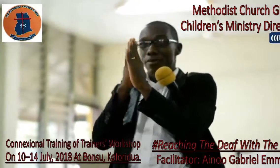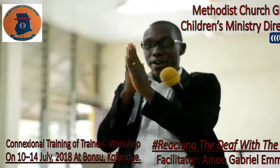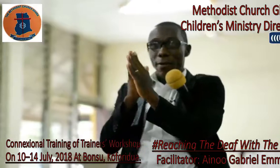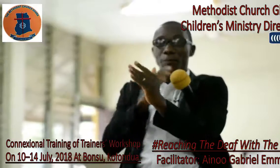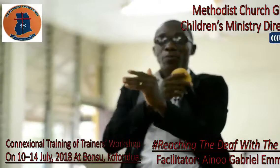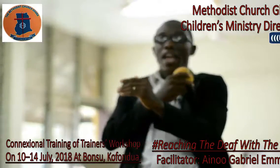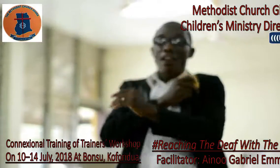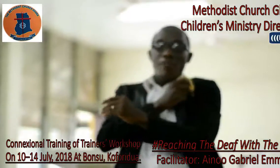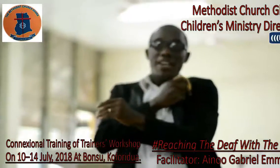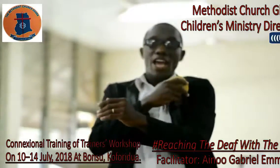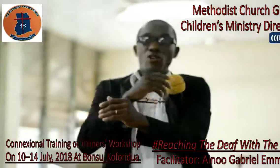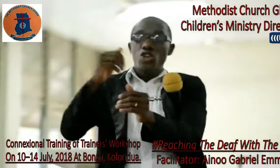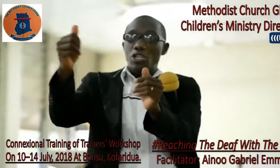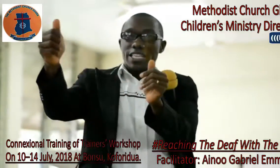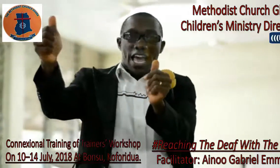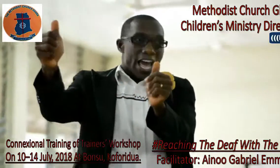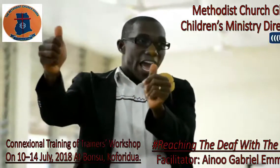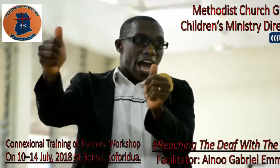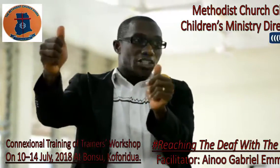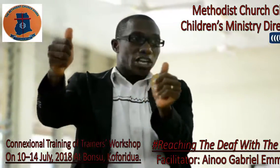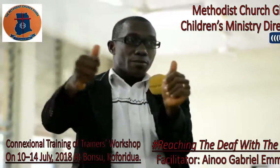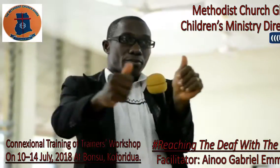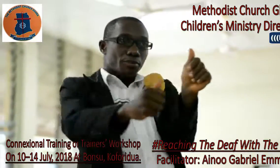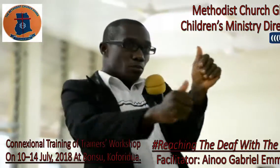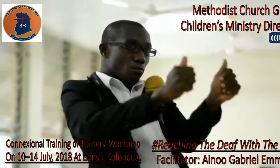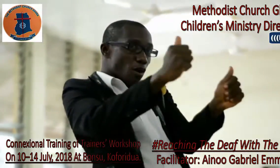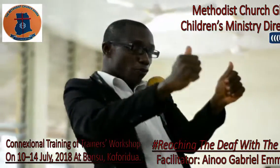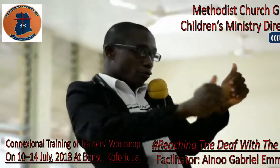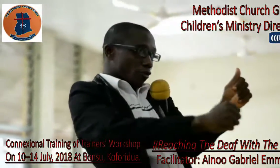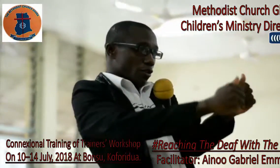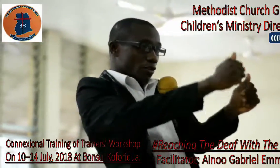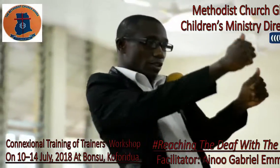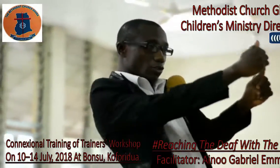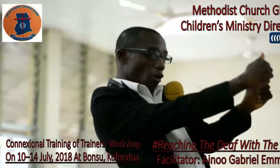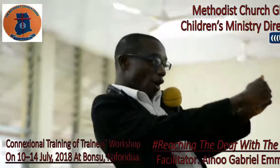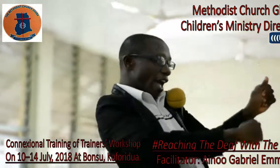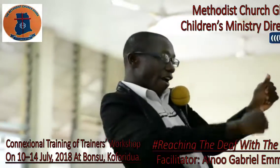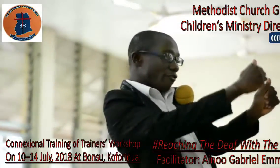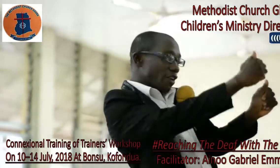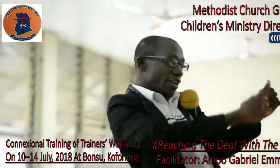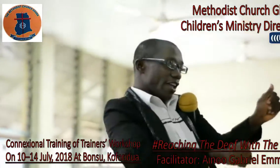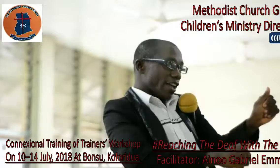Pray. Every day you use the A handshake book. So every day.